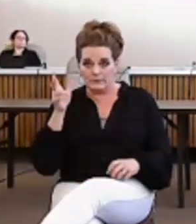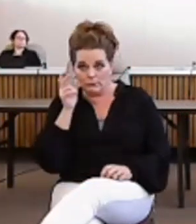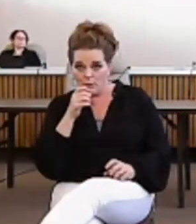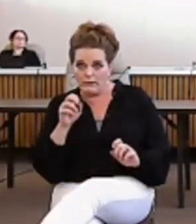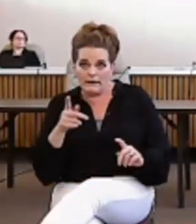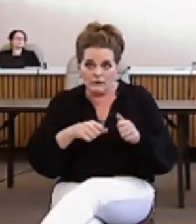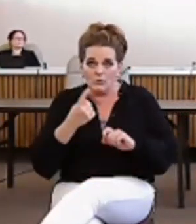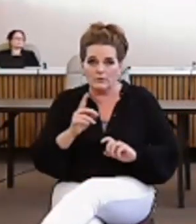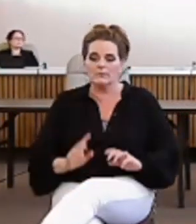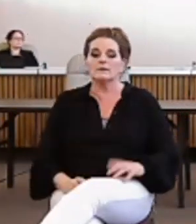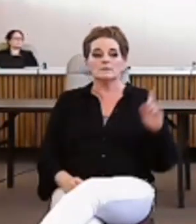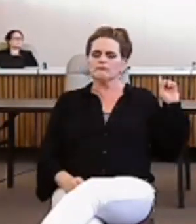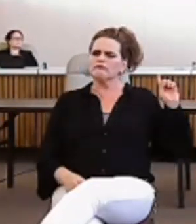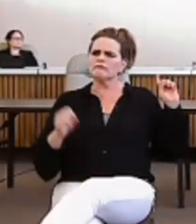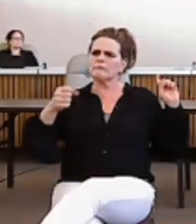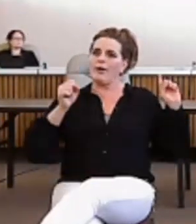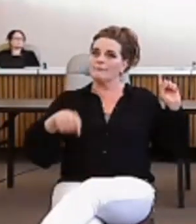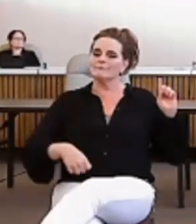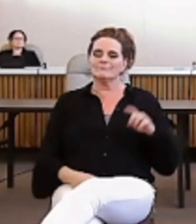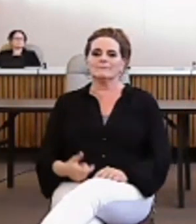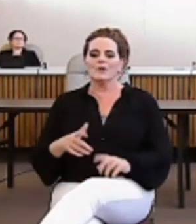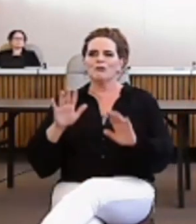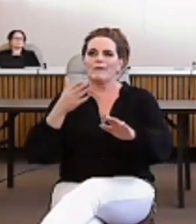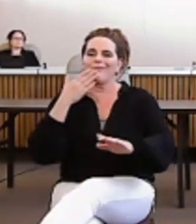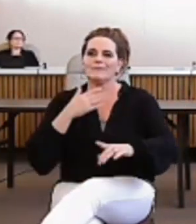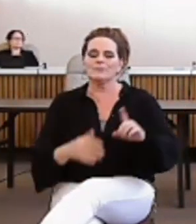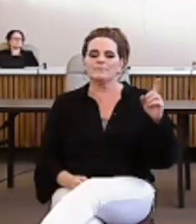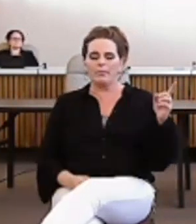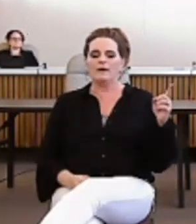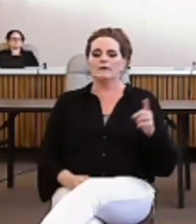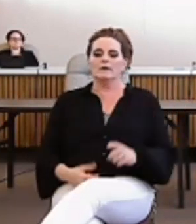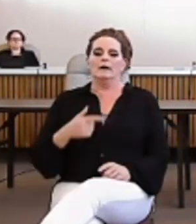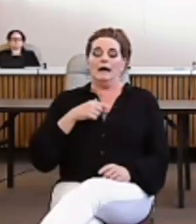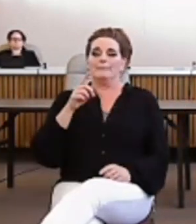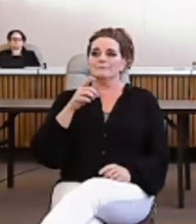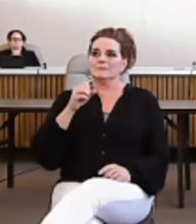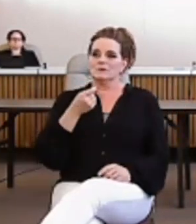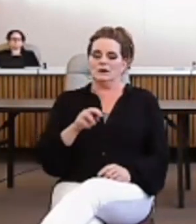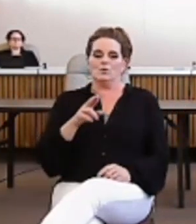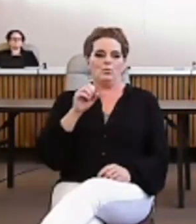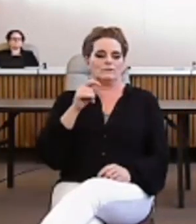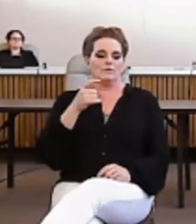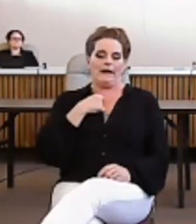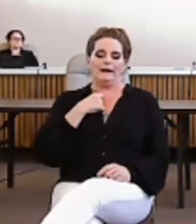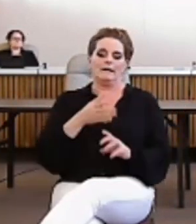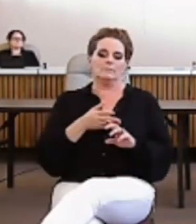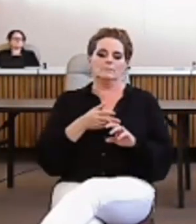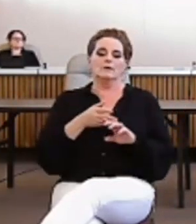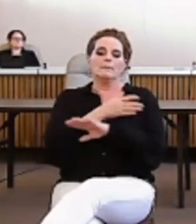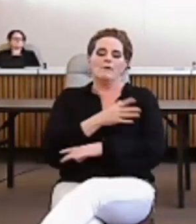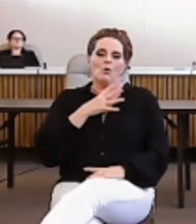everyone? We can. Okay, great, thank you. I'm Doug Westerdahl. I'm the former owner of Monroe